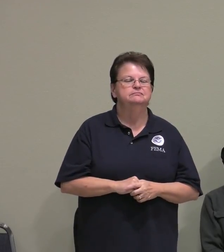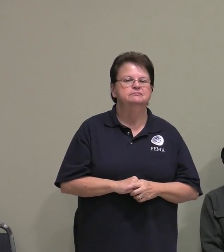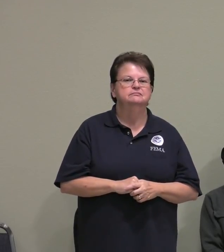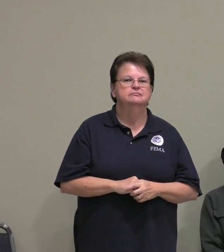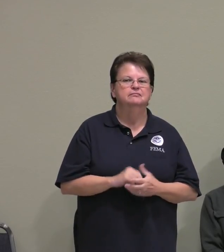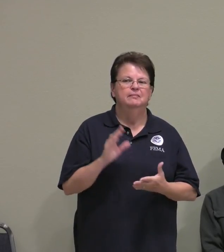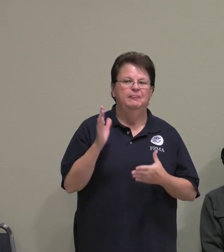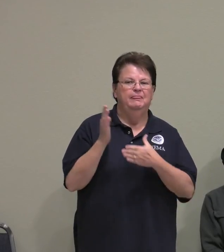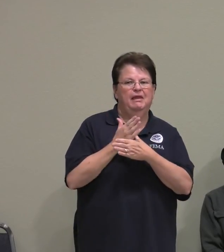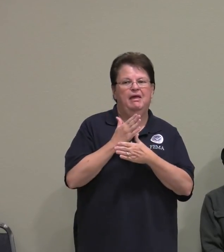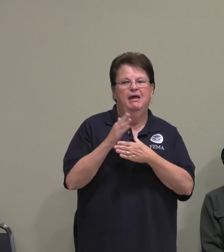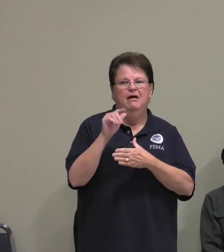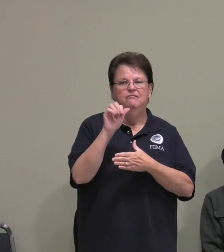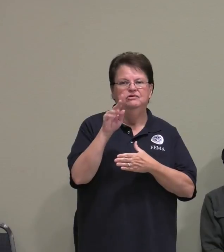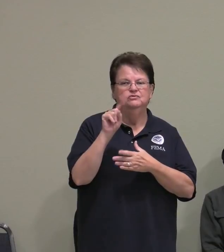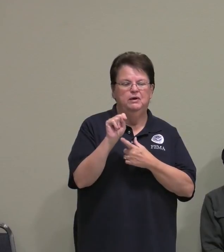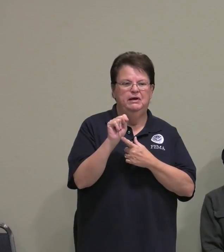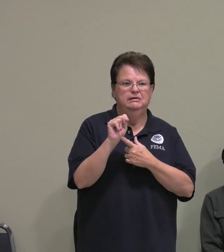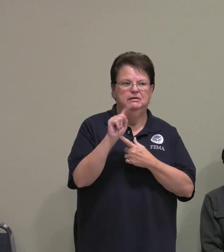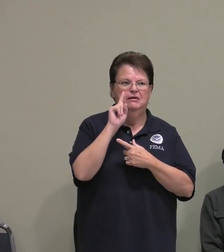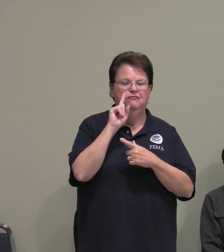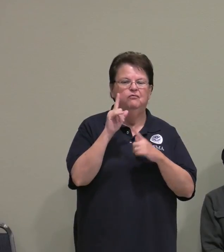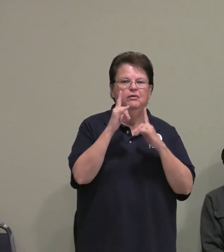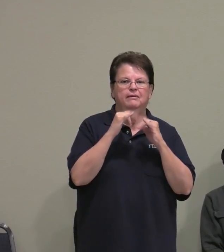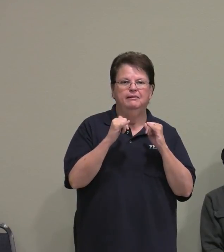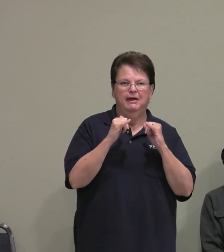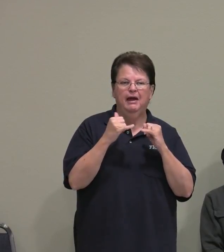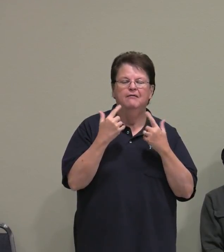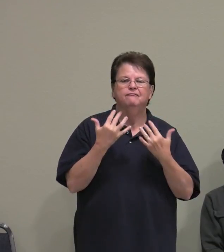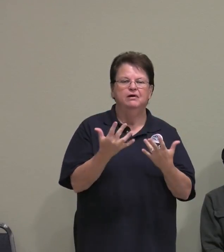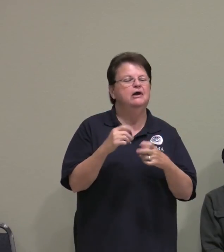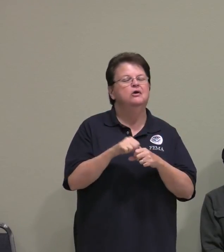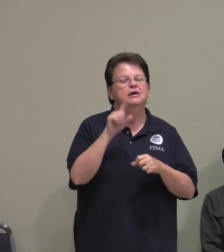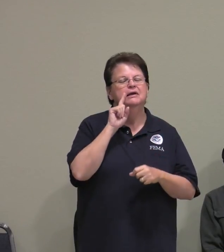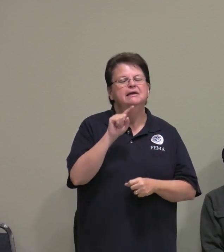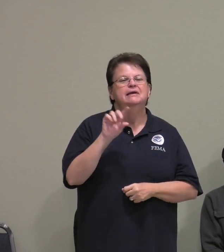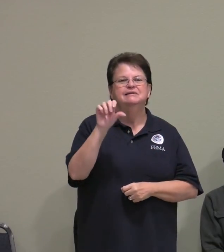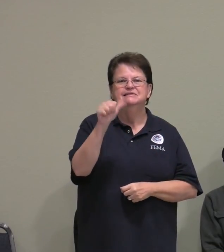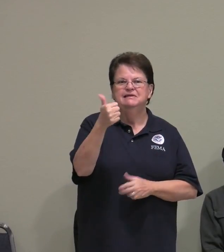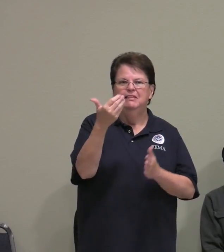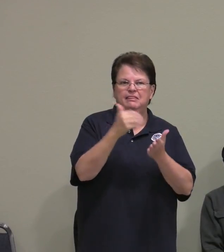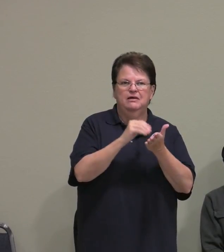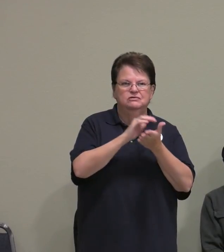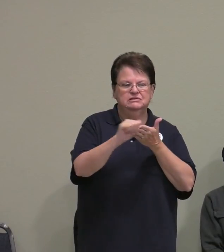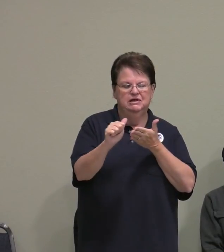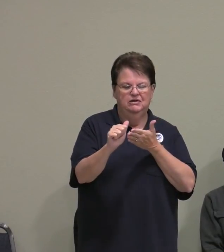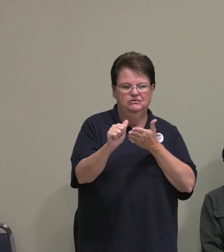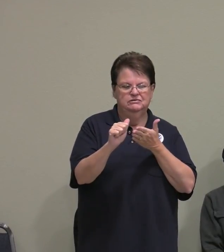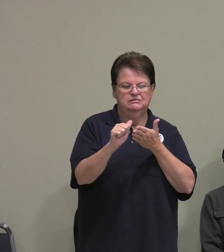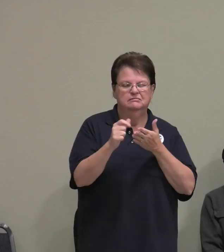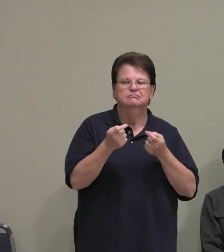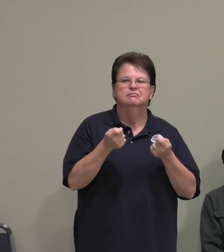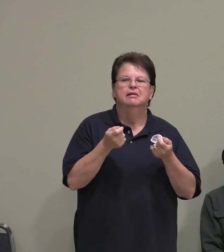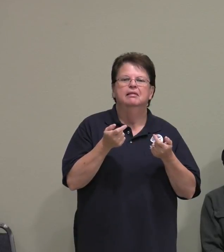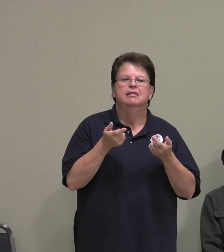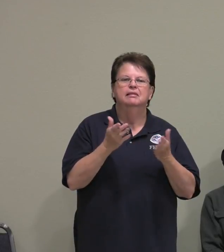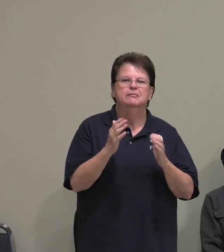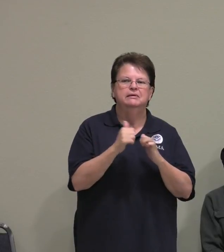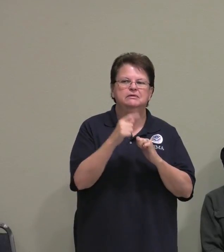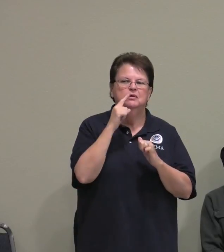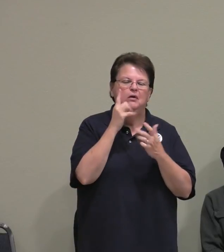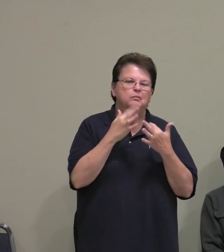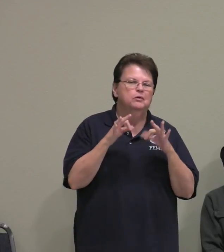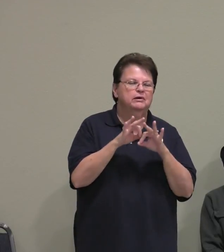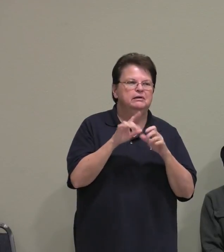Average grant right now for the Camp Fire is a little over $10,000. And let me tell you how significant that